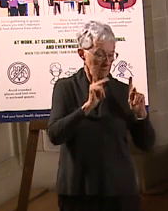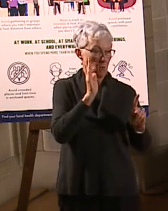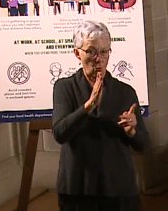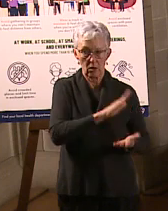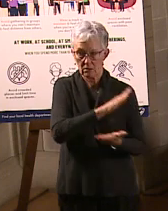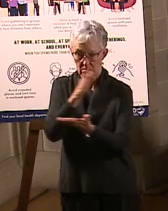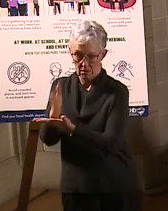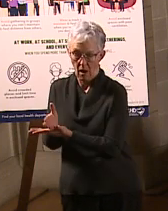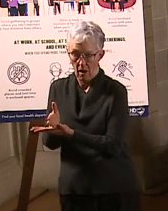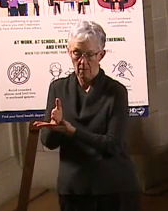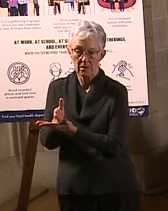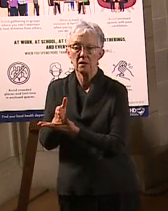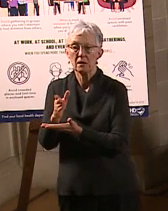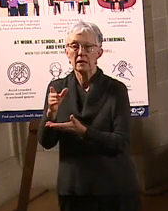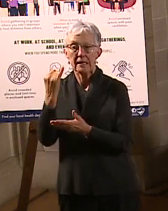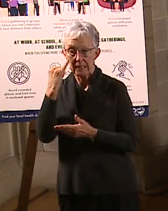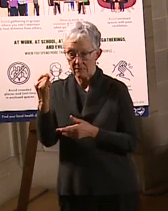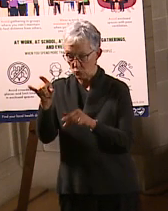will be very difficult to find you.